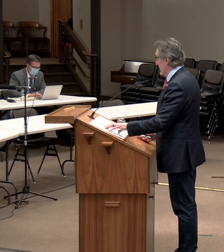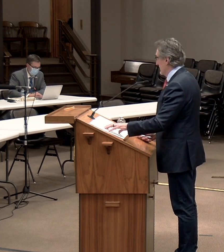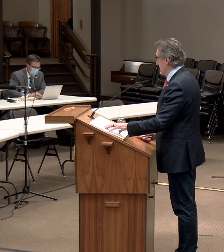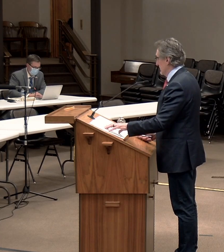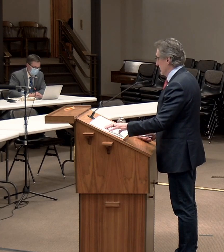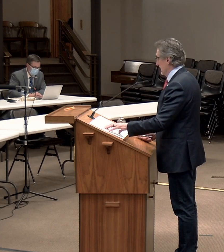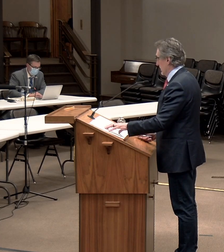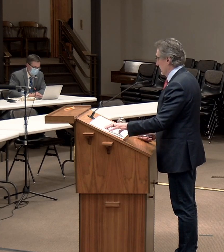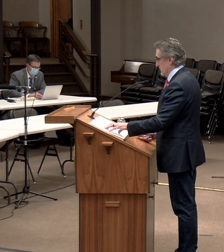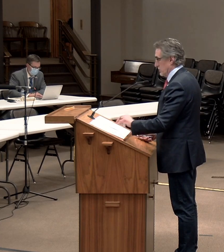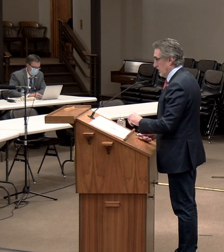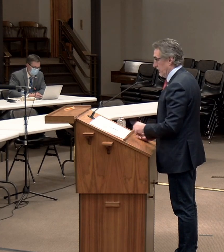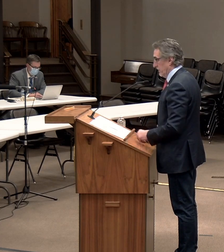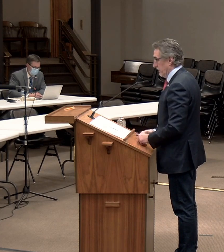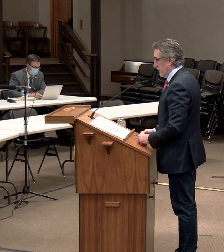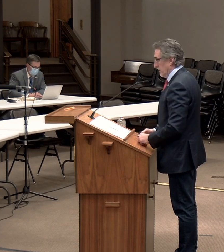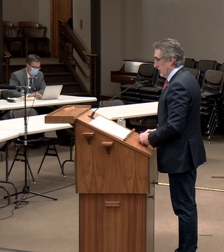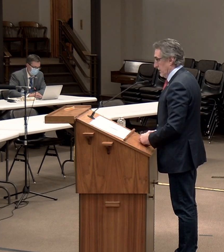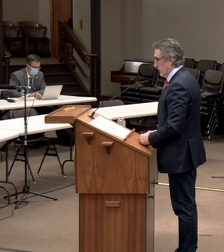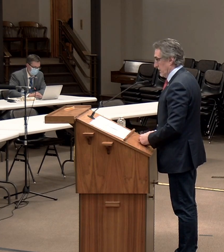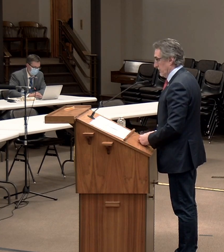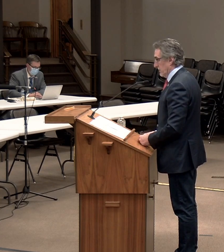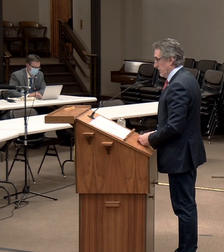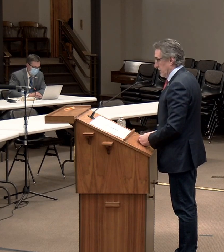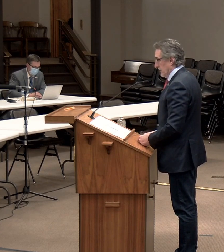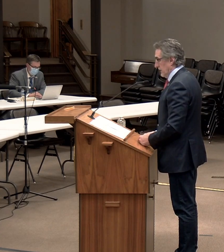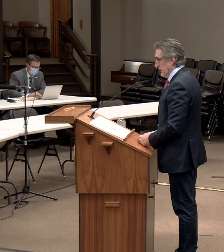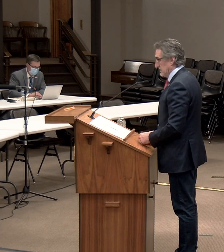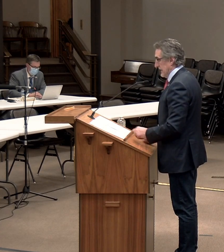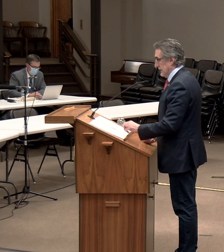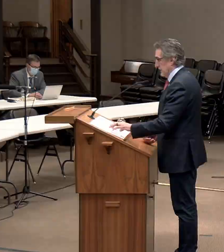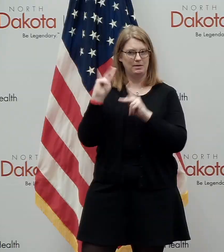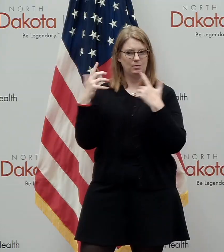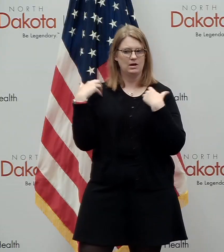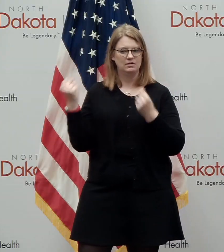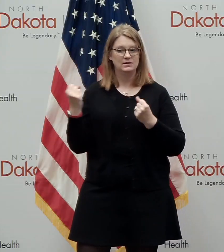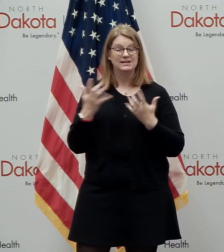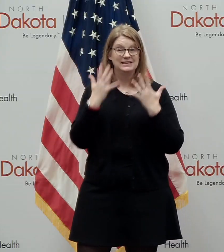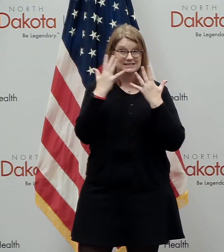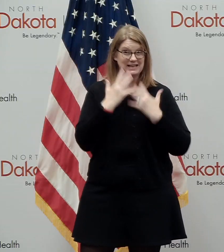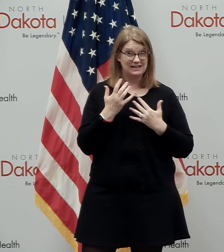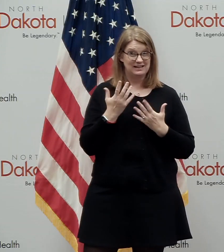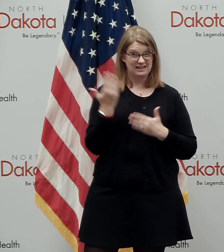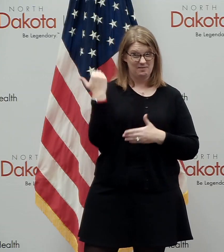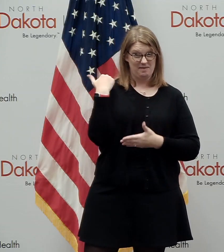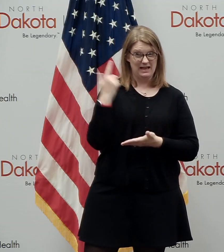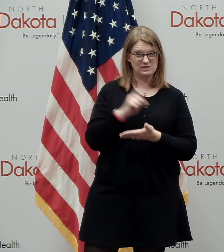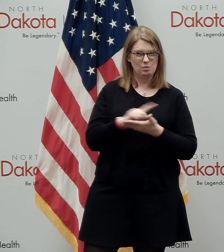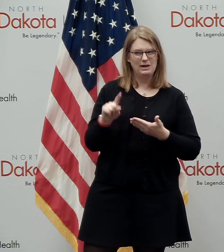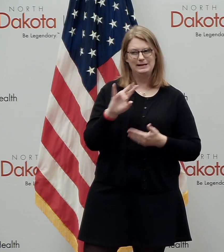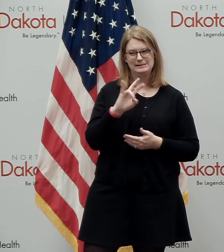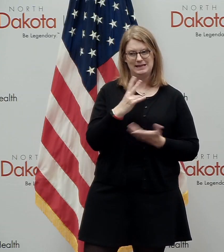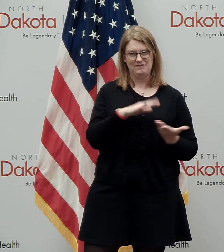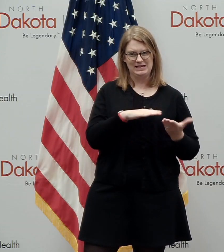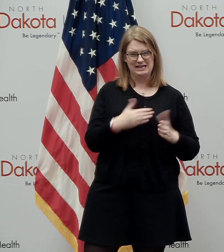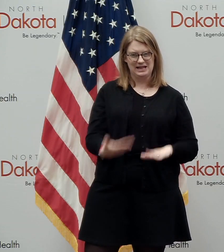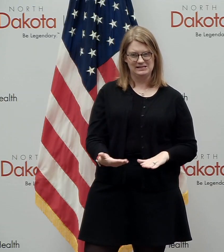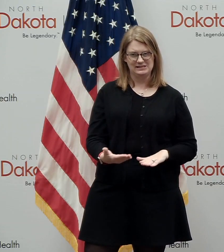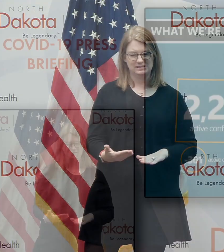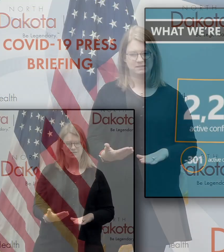1,873 new cases and close to 1,200 recovered, and sadly 11 deaths over the past week. We are now at